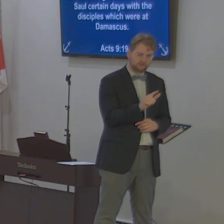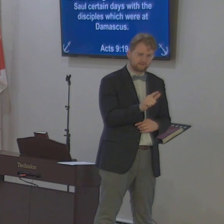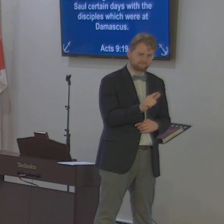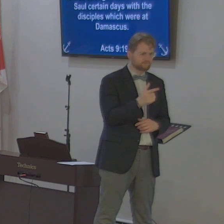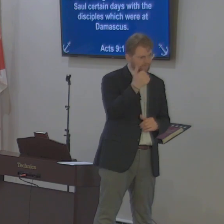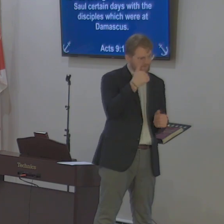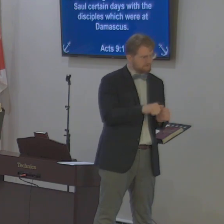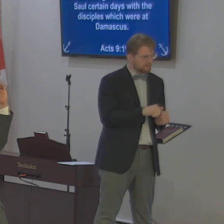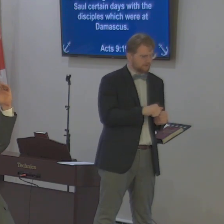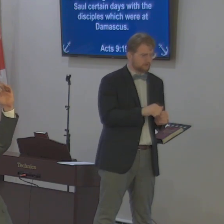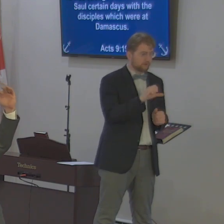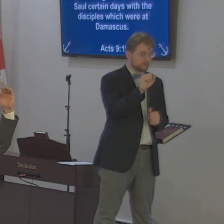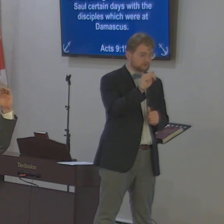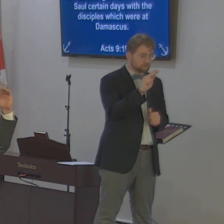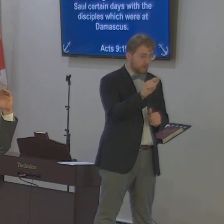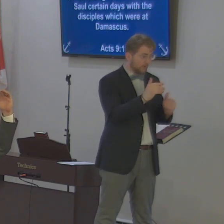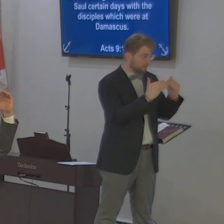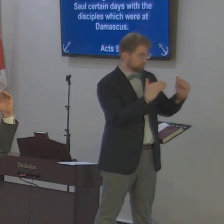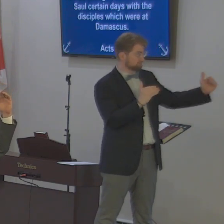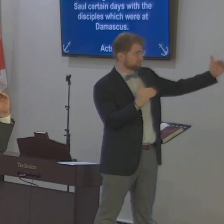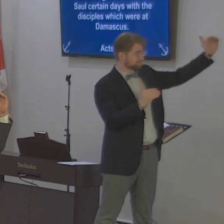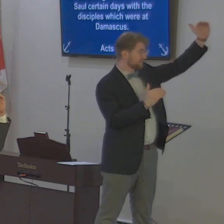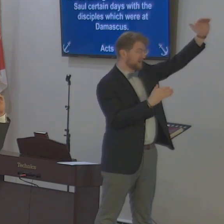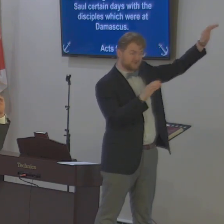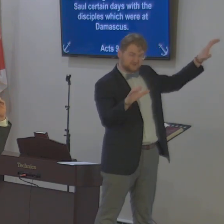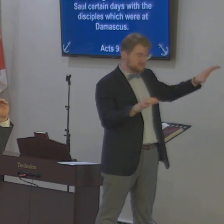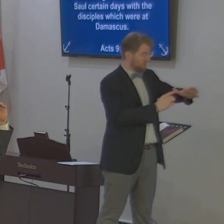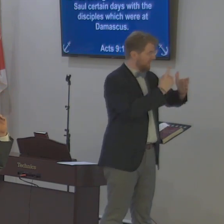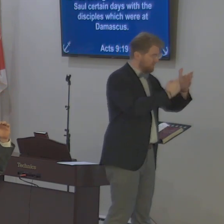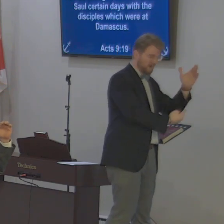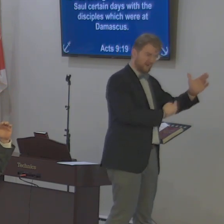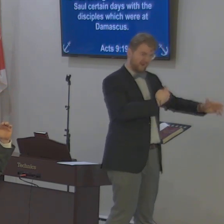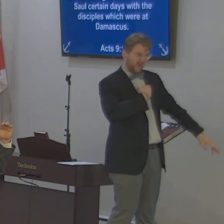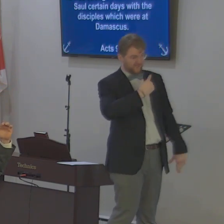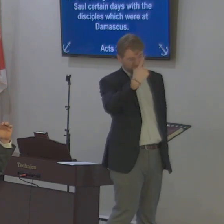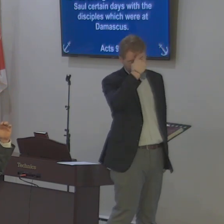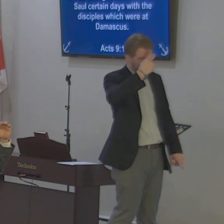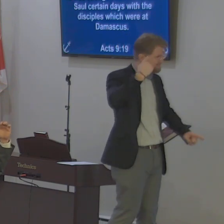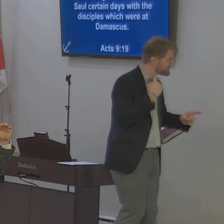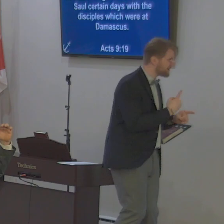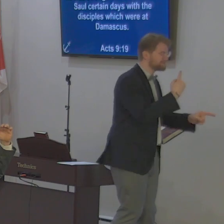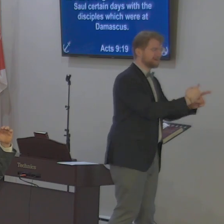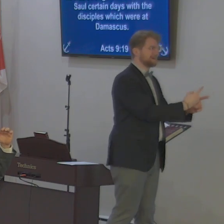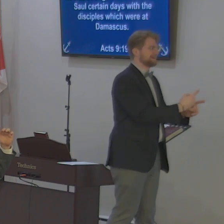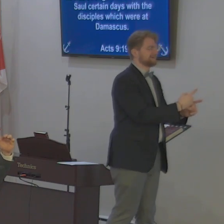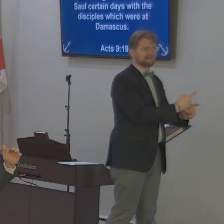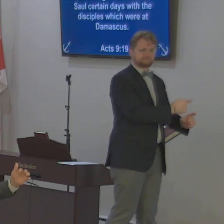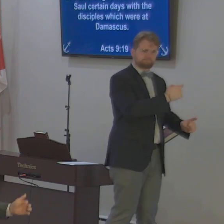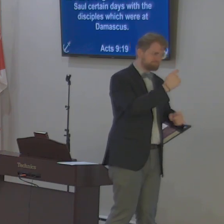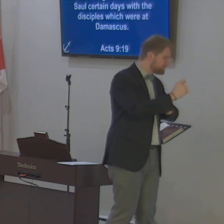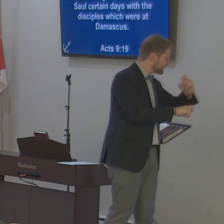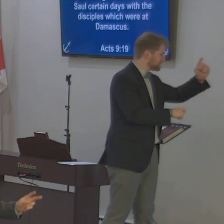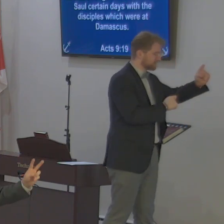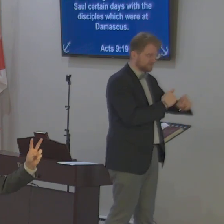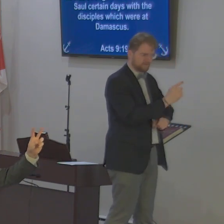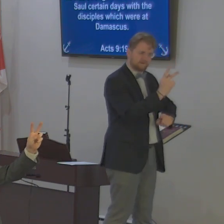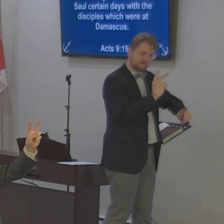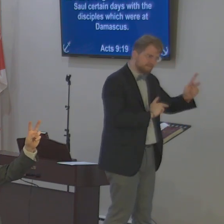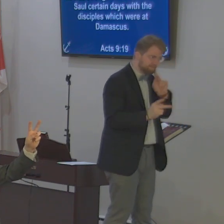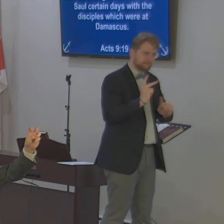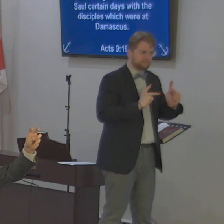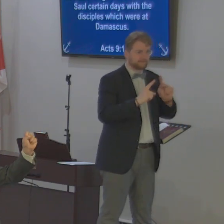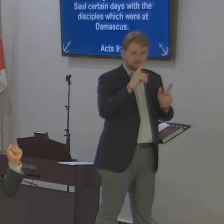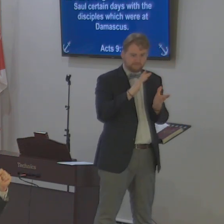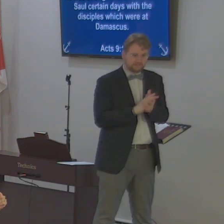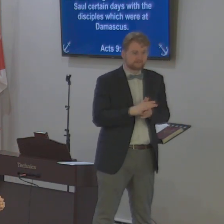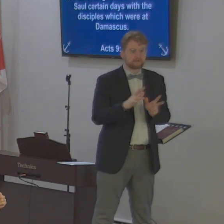Remember, he's doing what he sincerely thinks is appropriate. He is persecuting those people that are believing